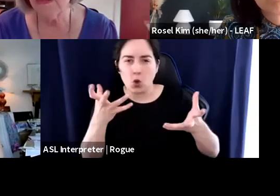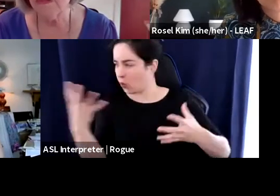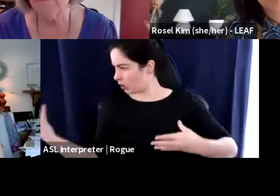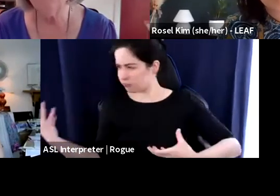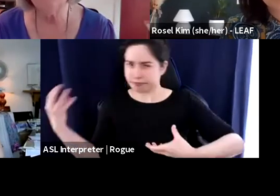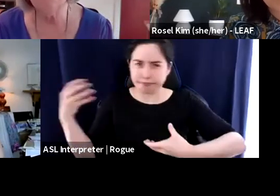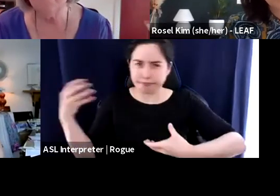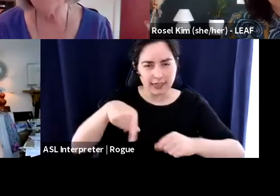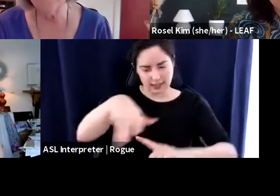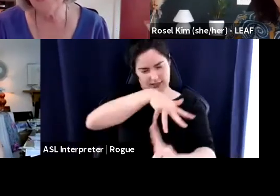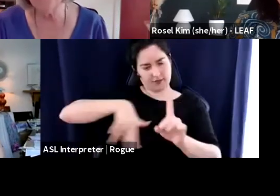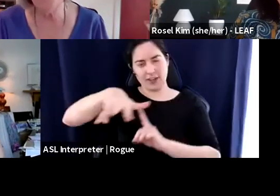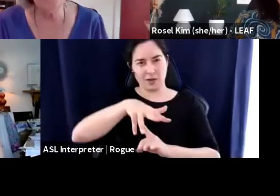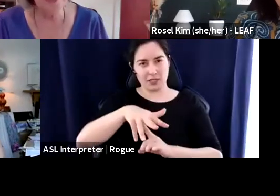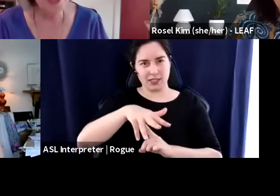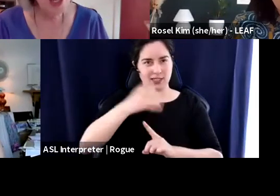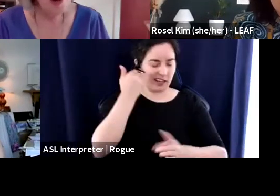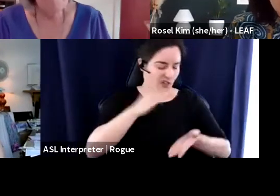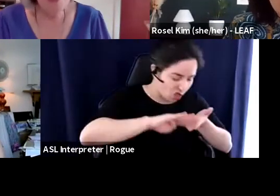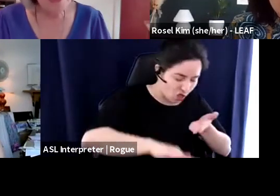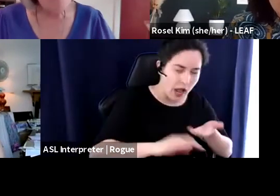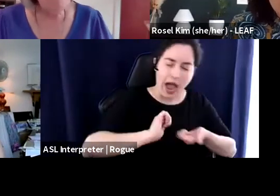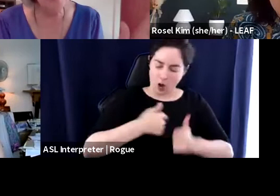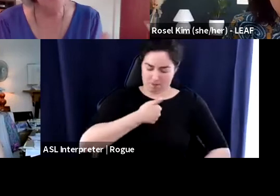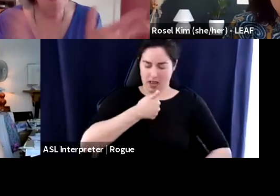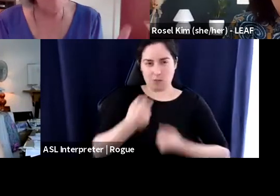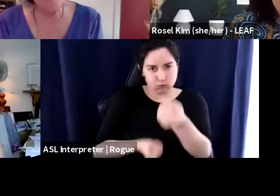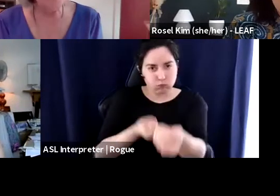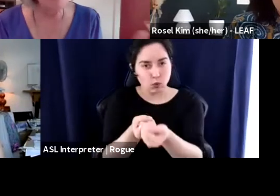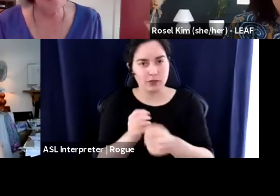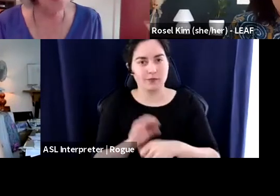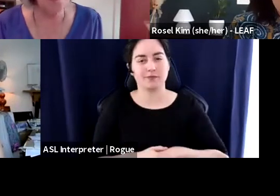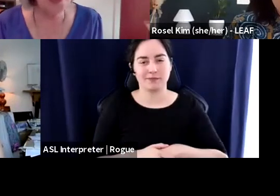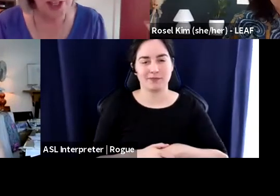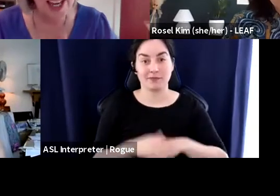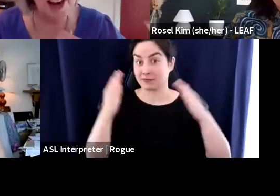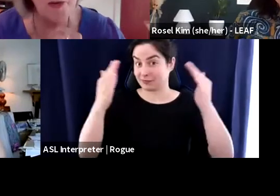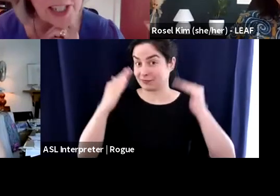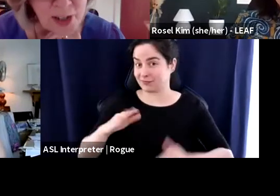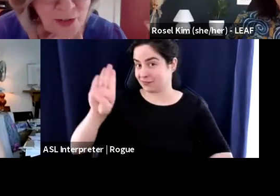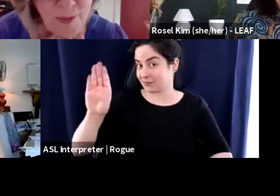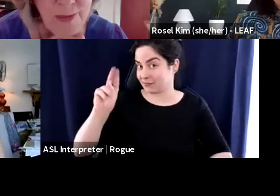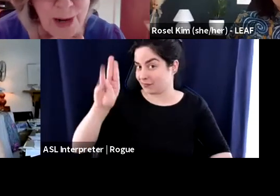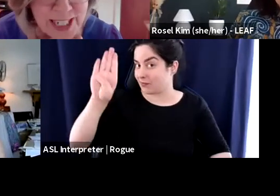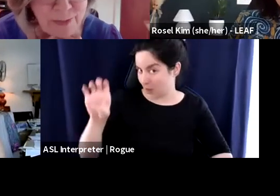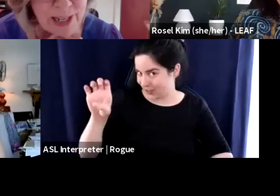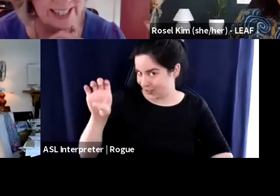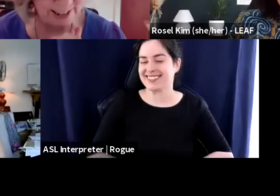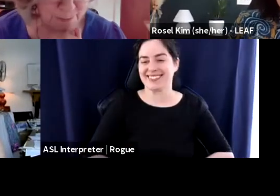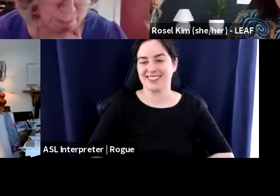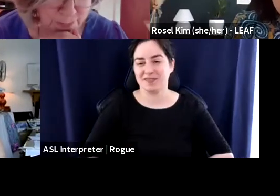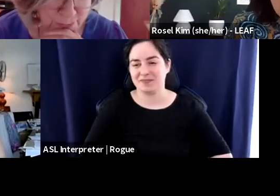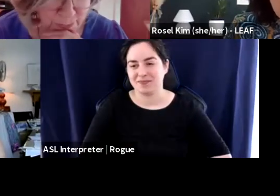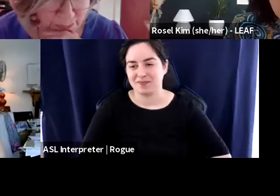room? Thank you, Roselle. Bonnie, bring us home on this, and then we'll go to the questions from the